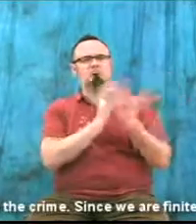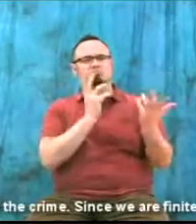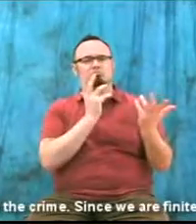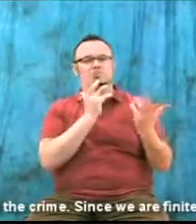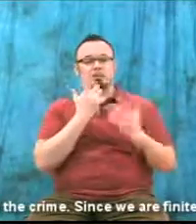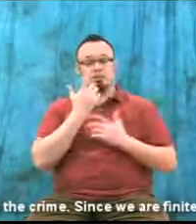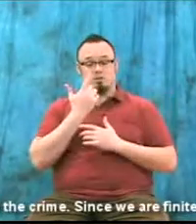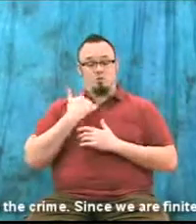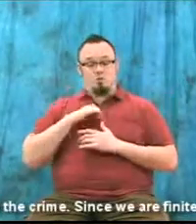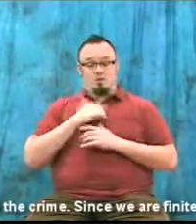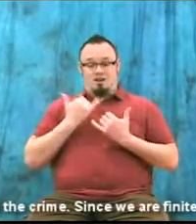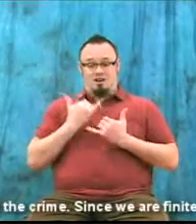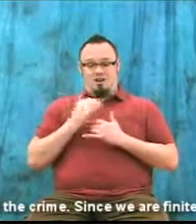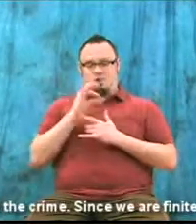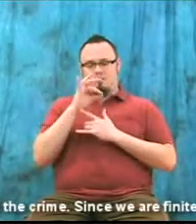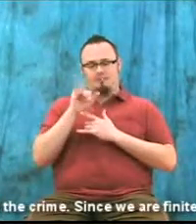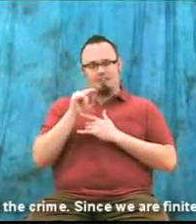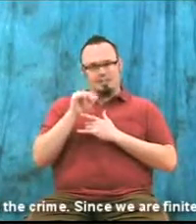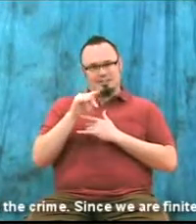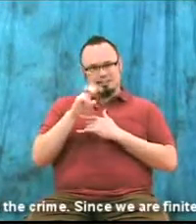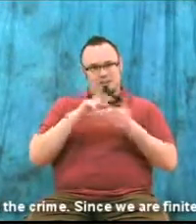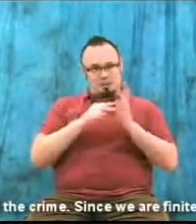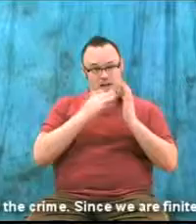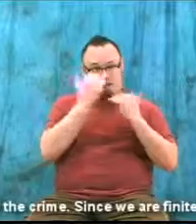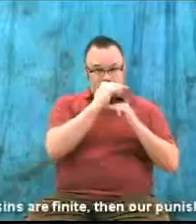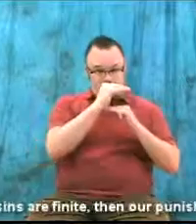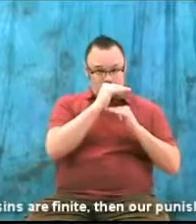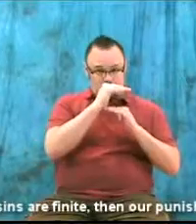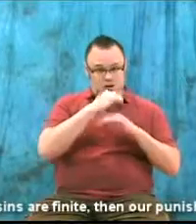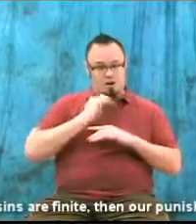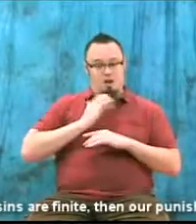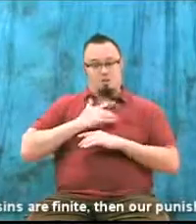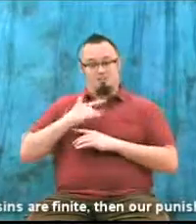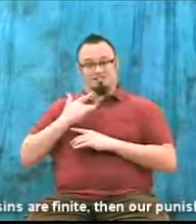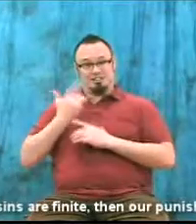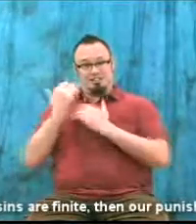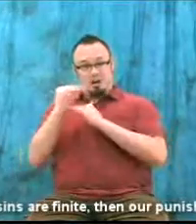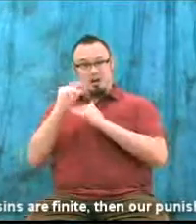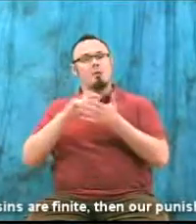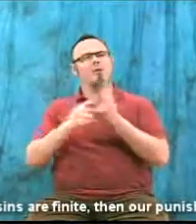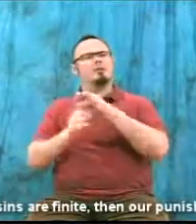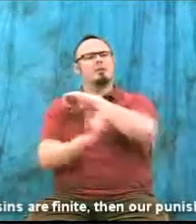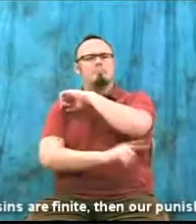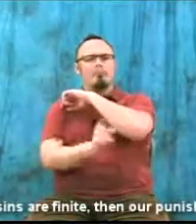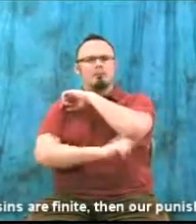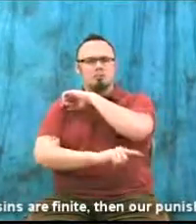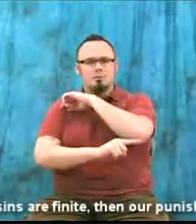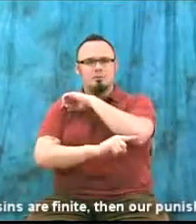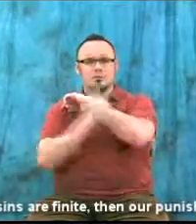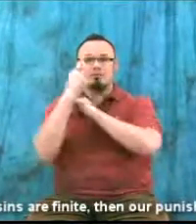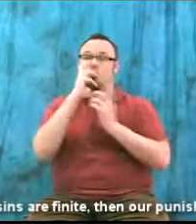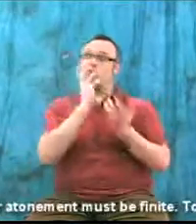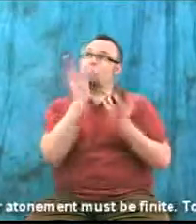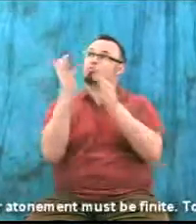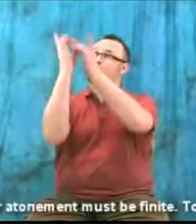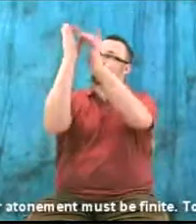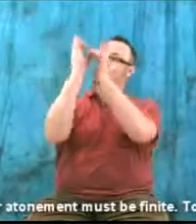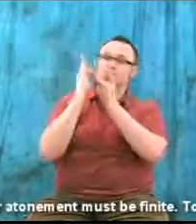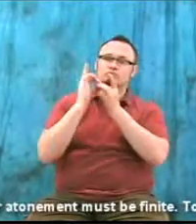and our sins are finite, then our punishment or atonement must be finite. To